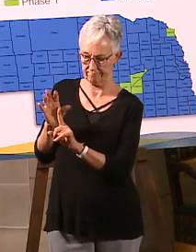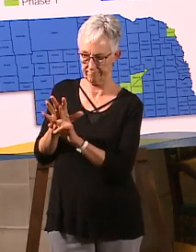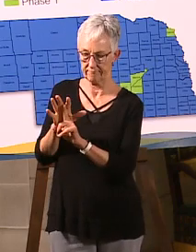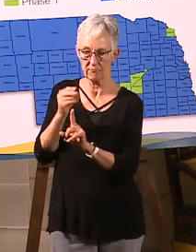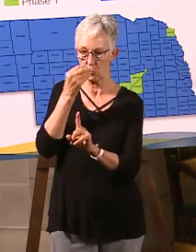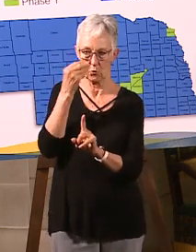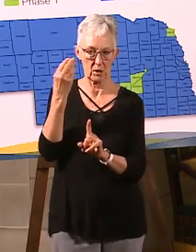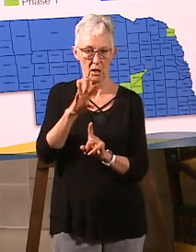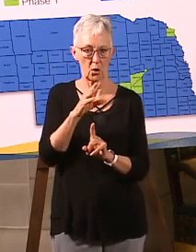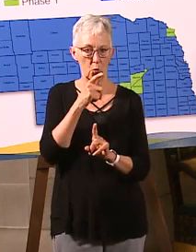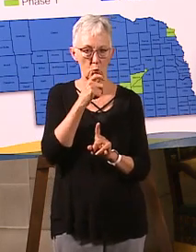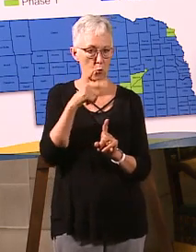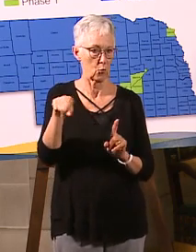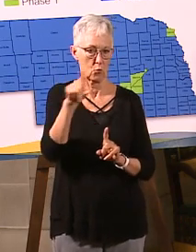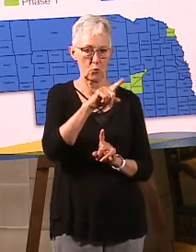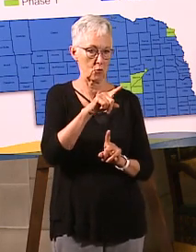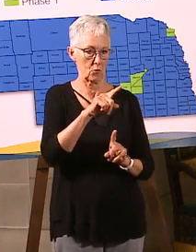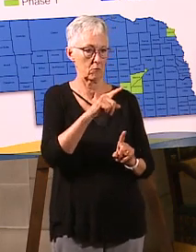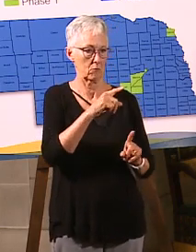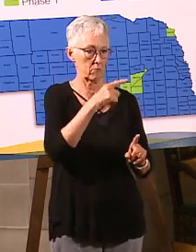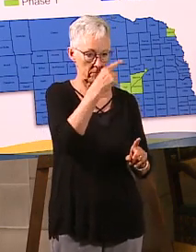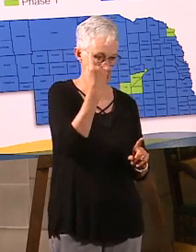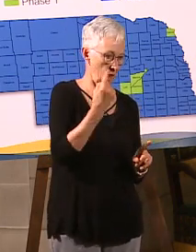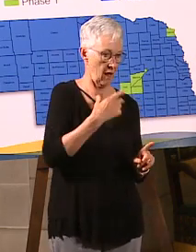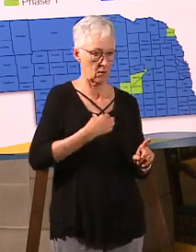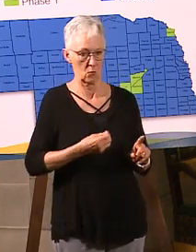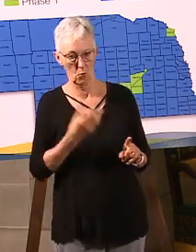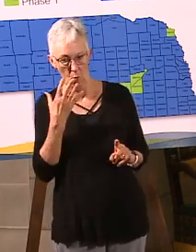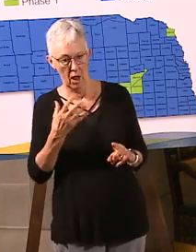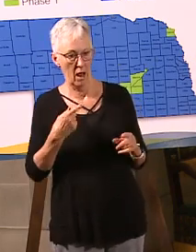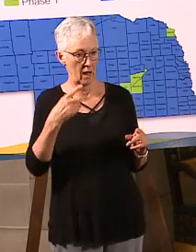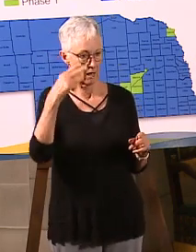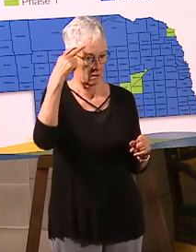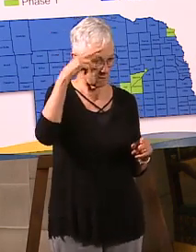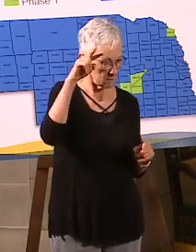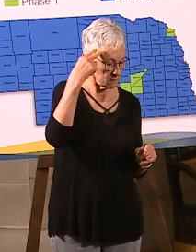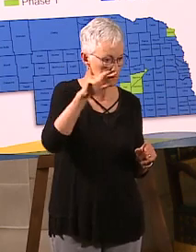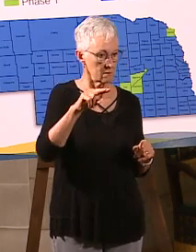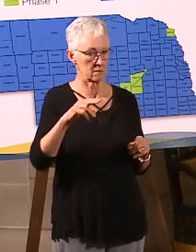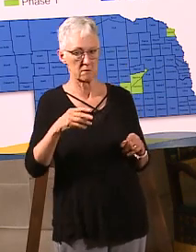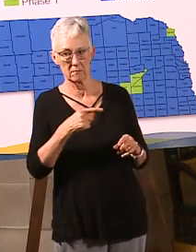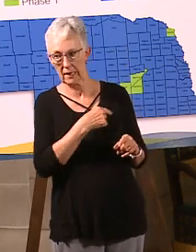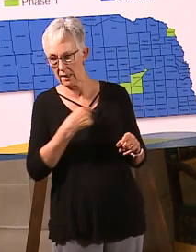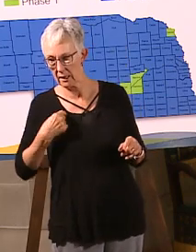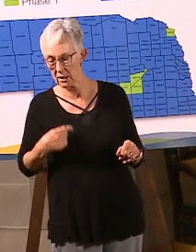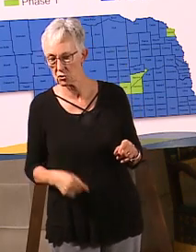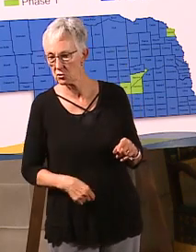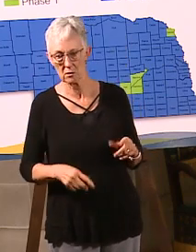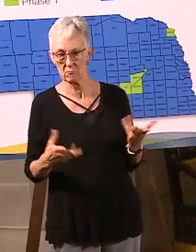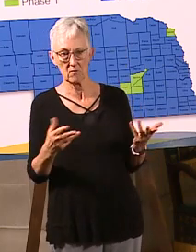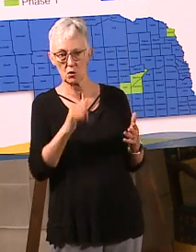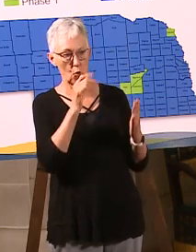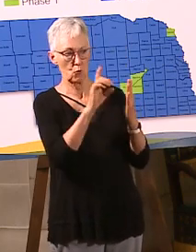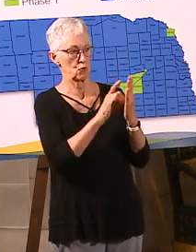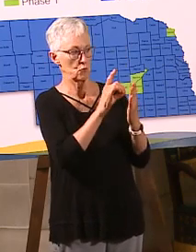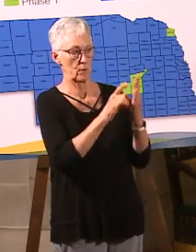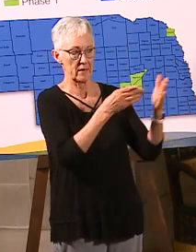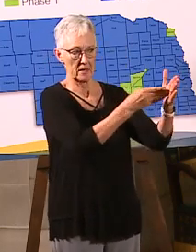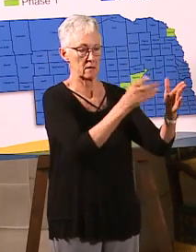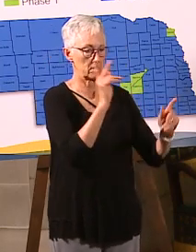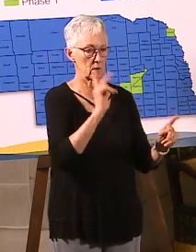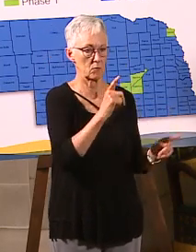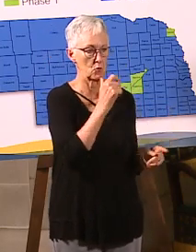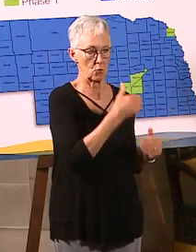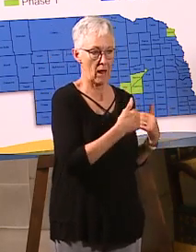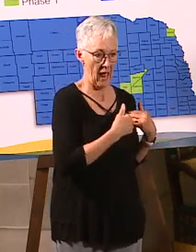So anybody is susceptible to get it. So please don't discriminate against anybody else who has it. And remember that you are susceptible